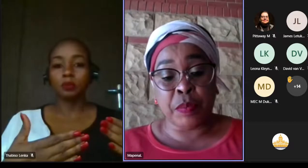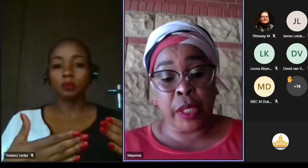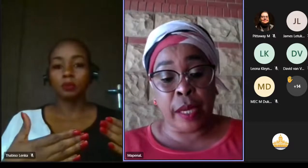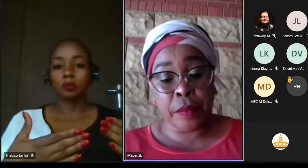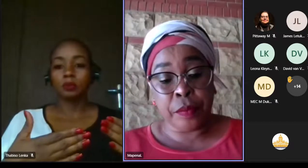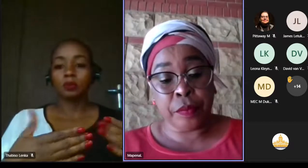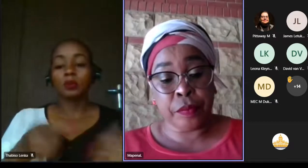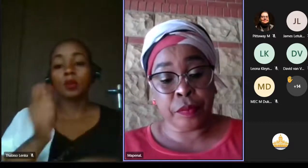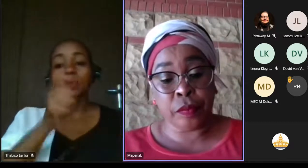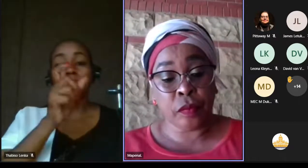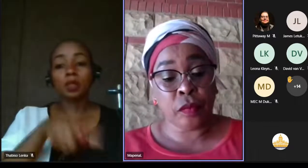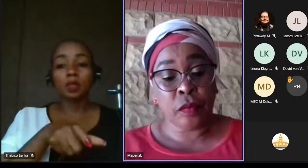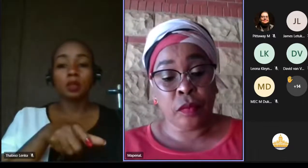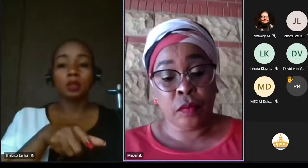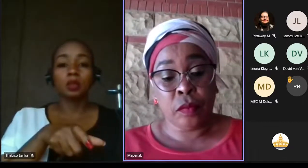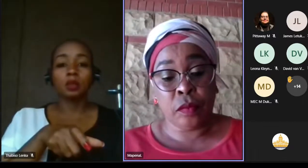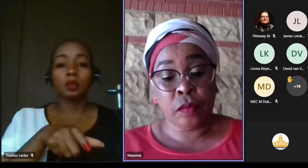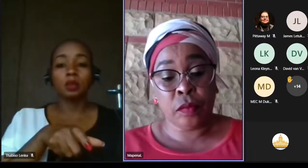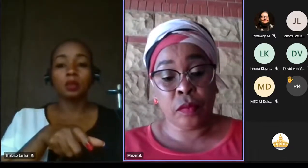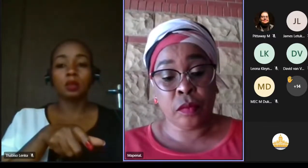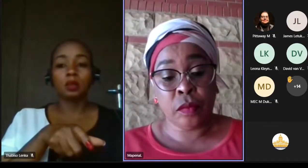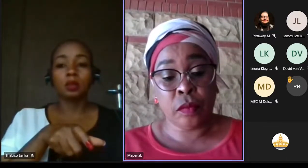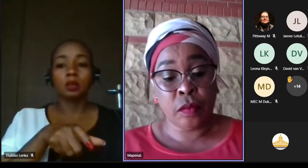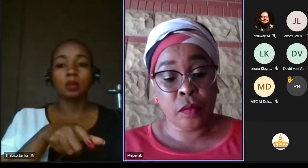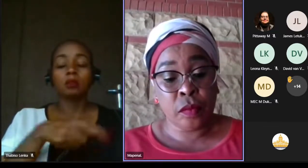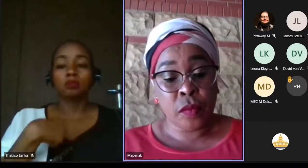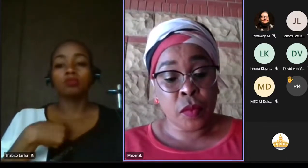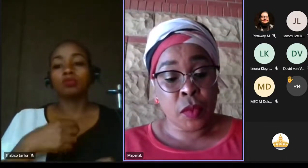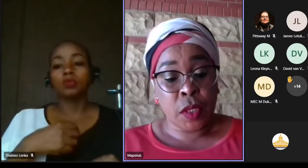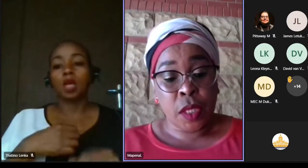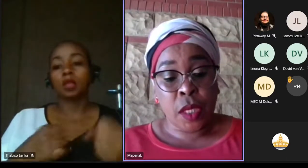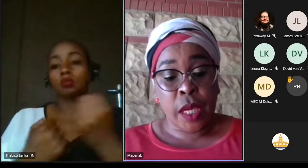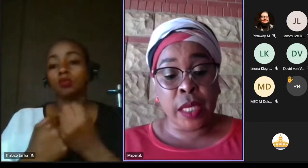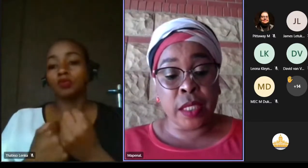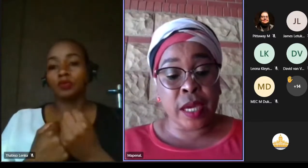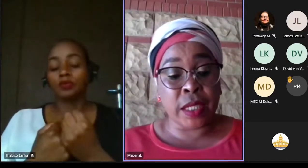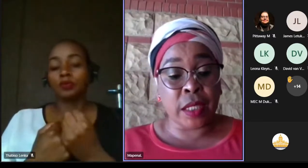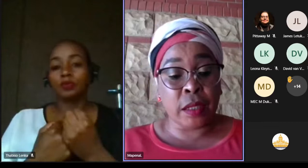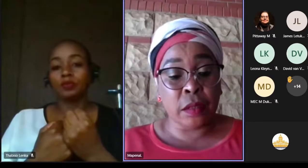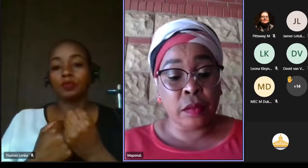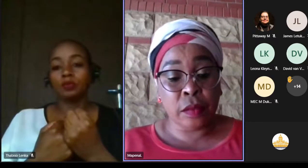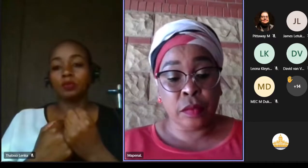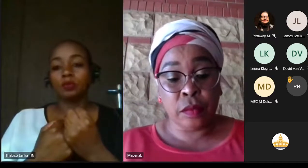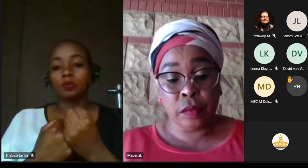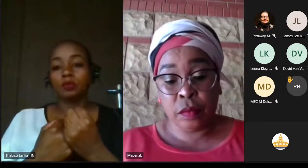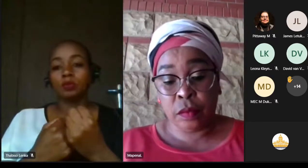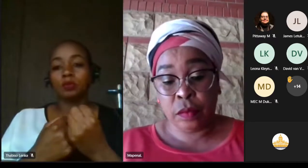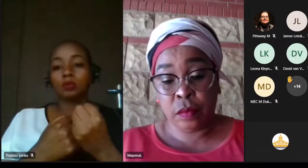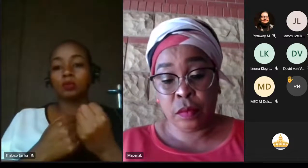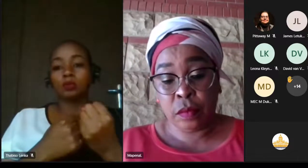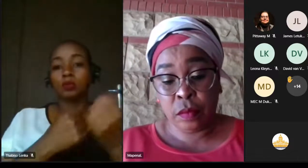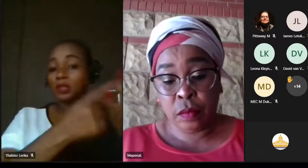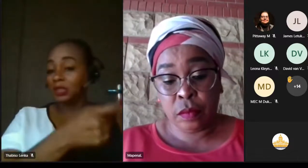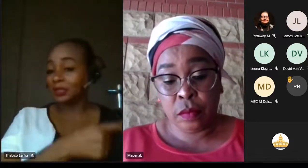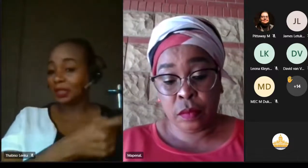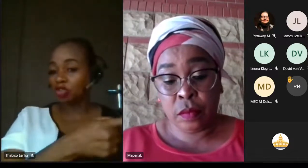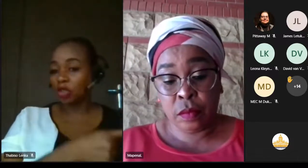Honorable Speaker. Deputy Speaker, I move. Any discussion?